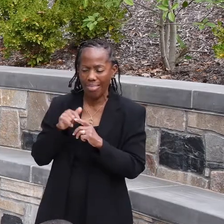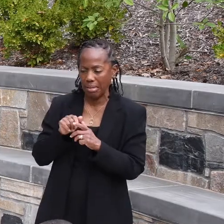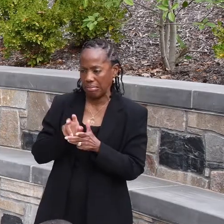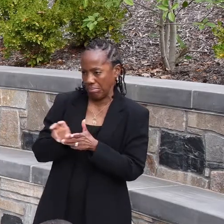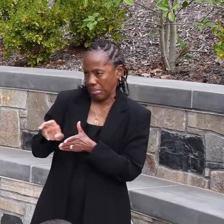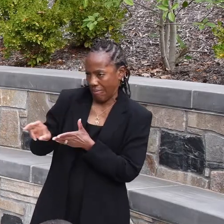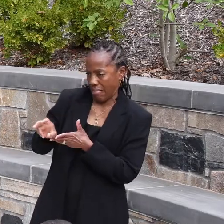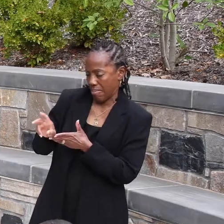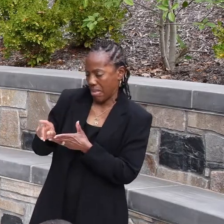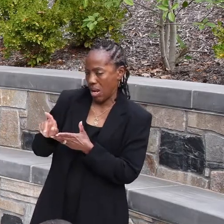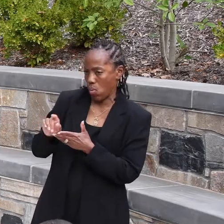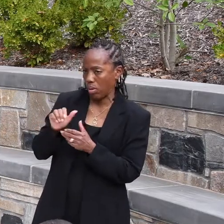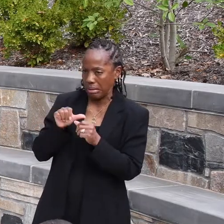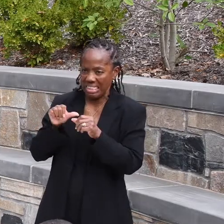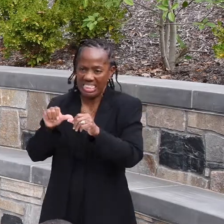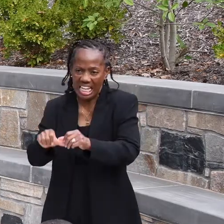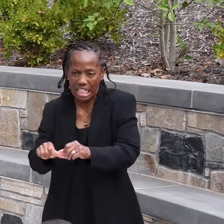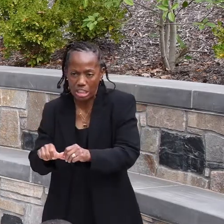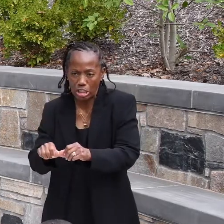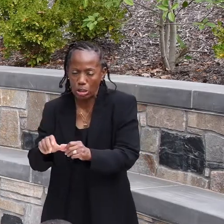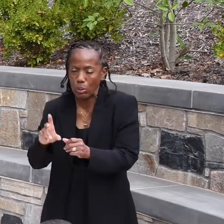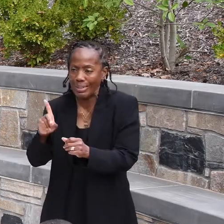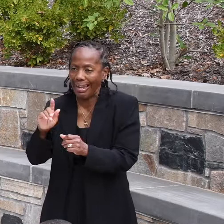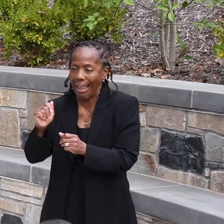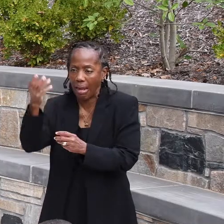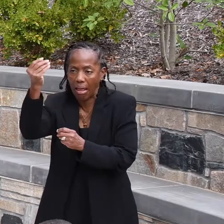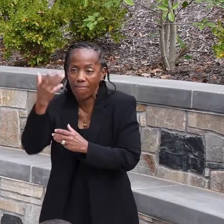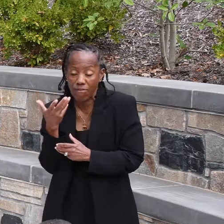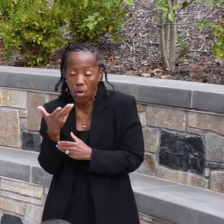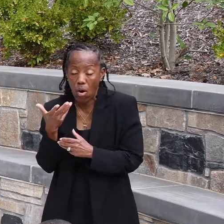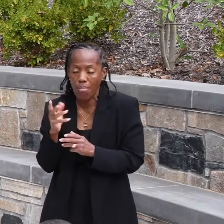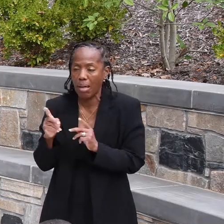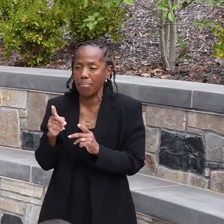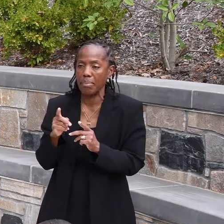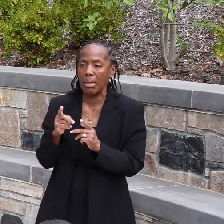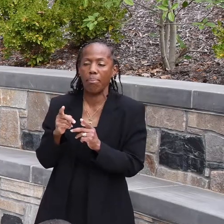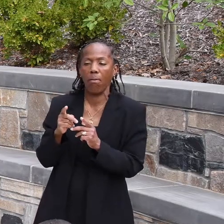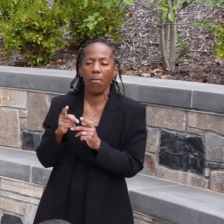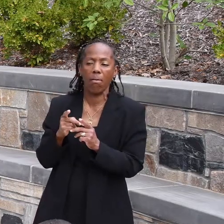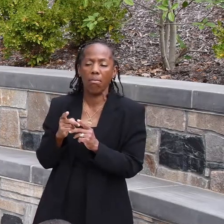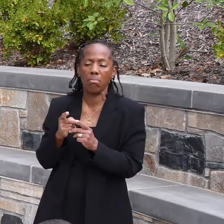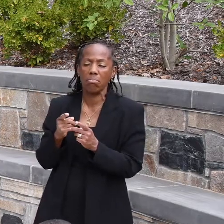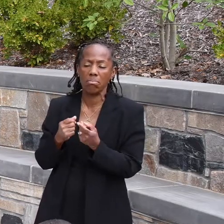investments so that we can remain data informed and people driven.